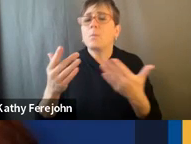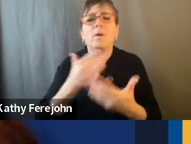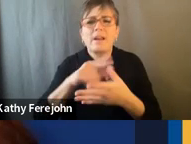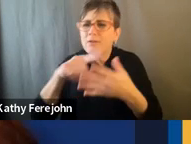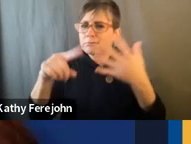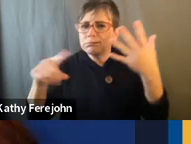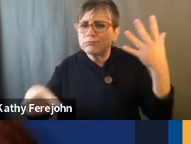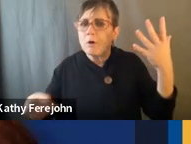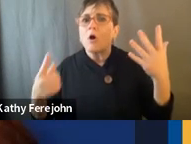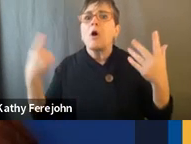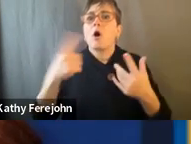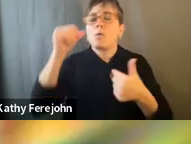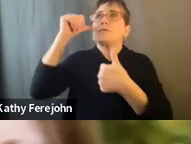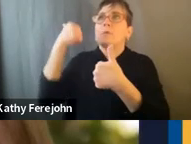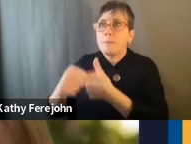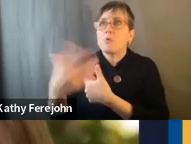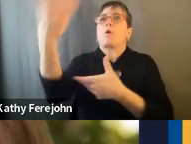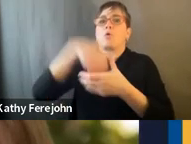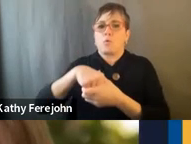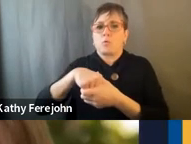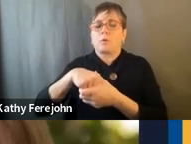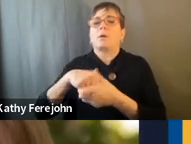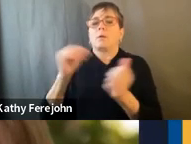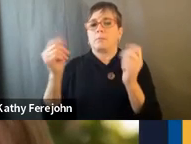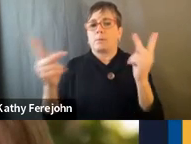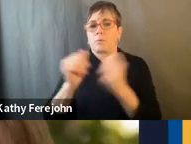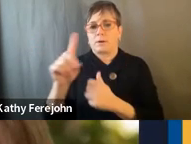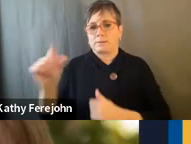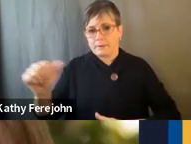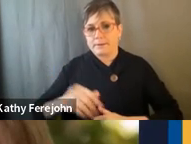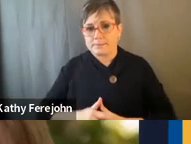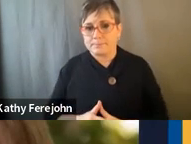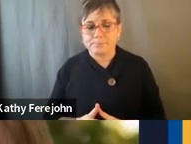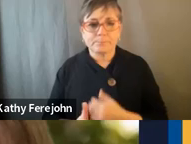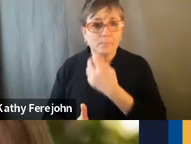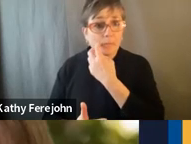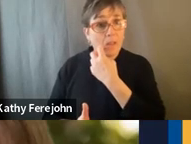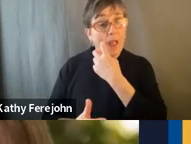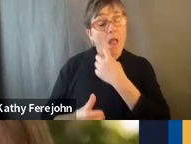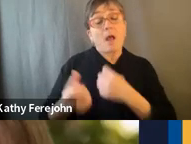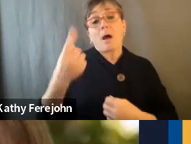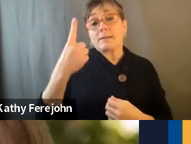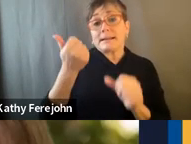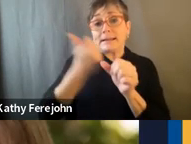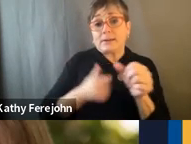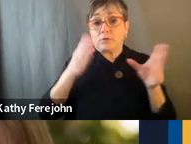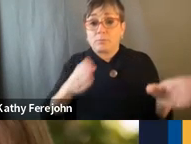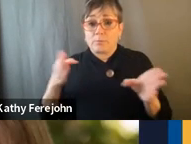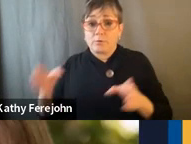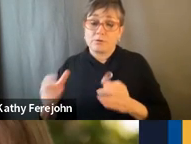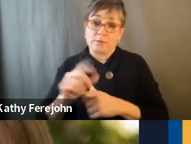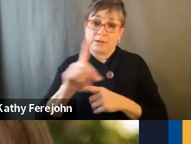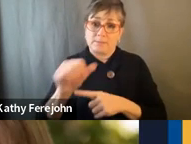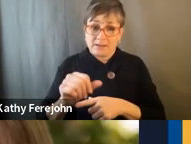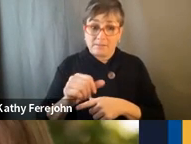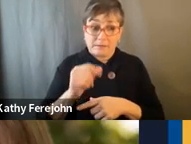constantly thinking about our disabled community. Every person with a disability is unique, and their needs are